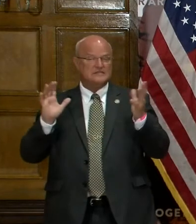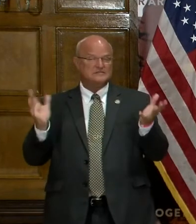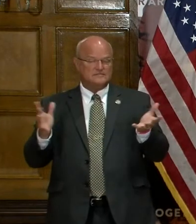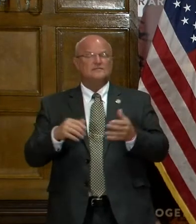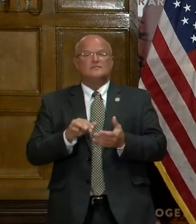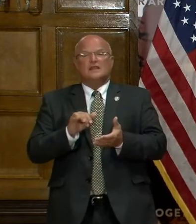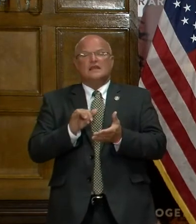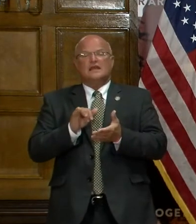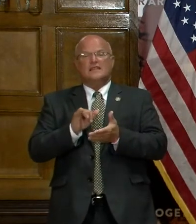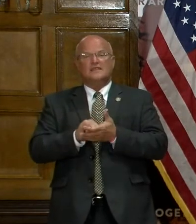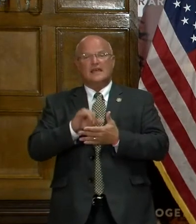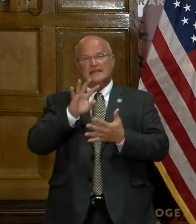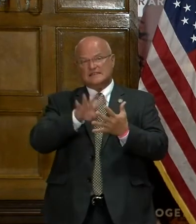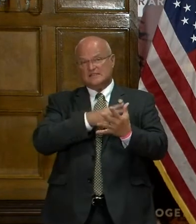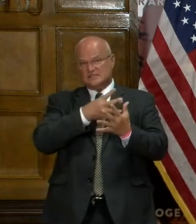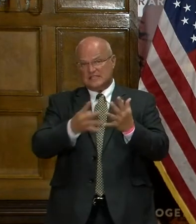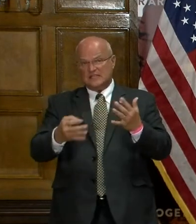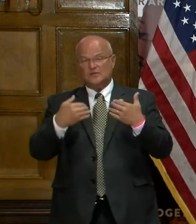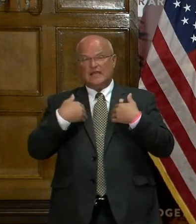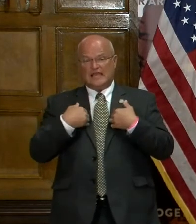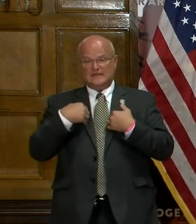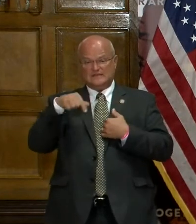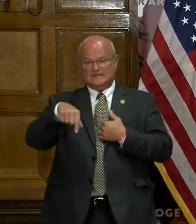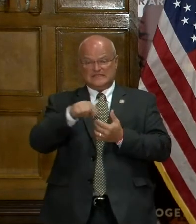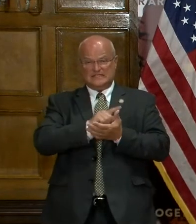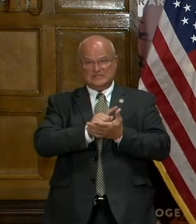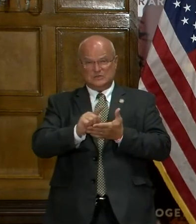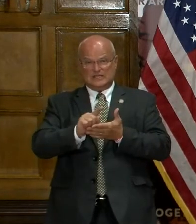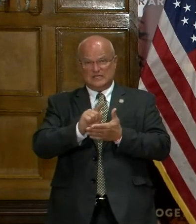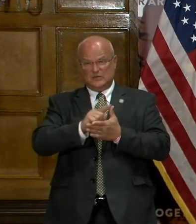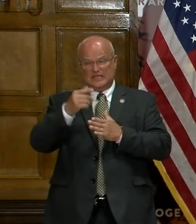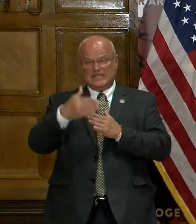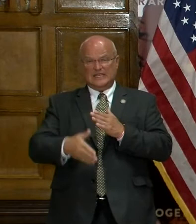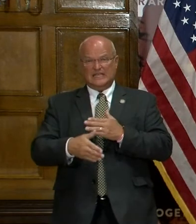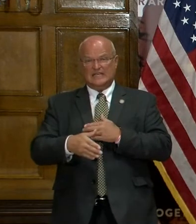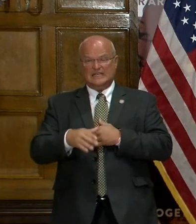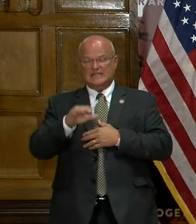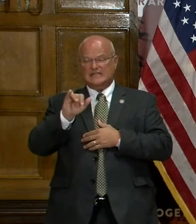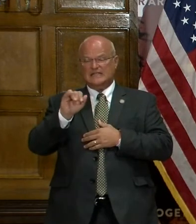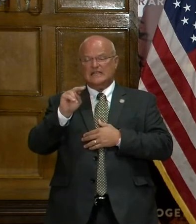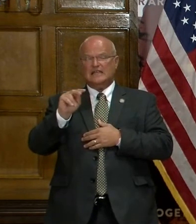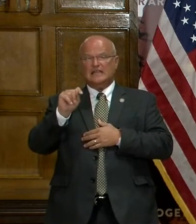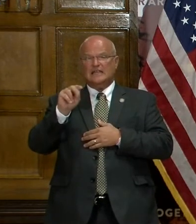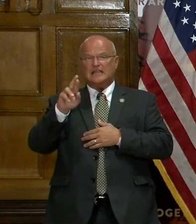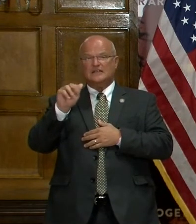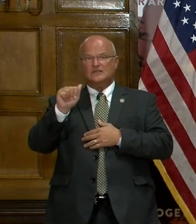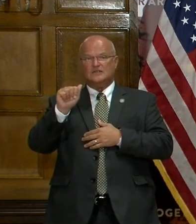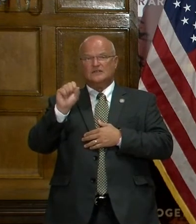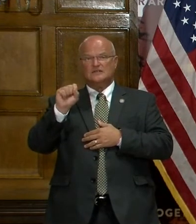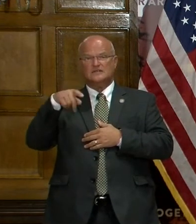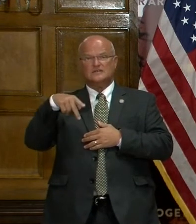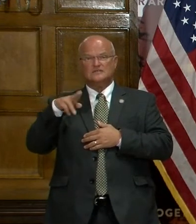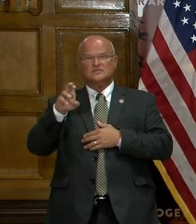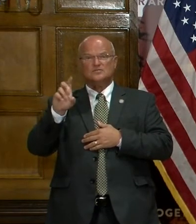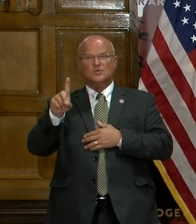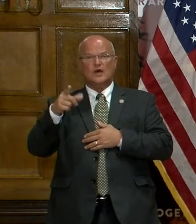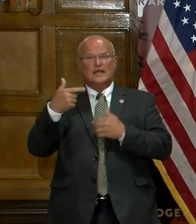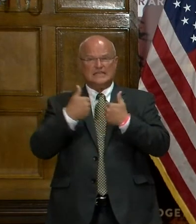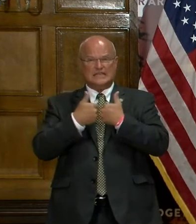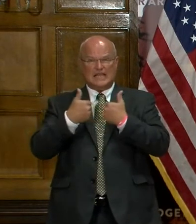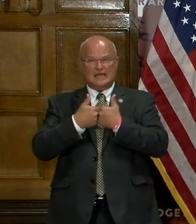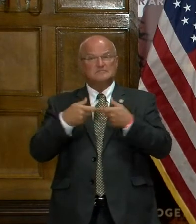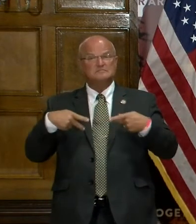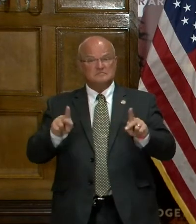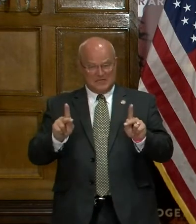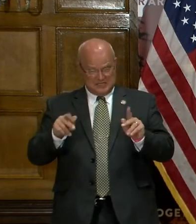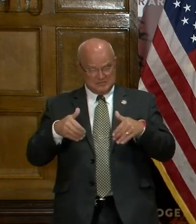that, under their schedule, we have this weekend, the intra-squad games that will be this weekend. They're allowed